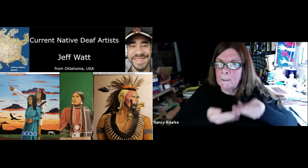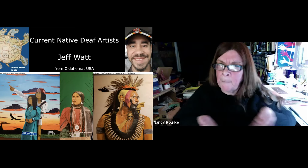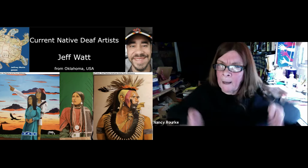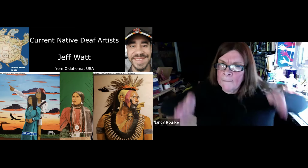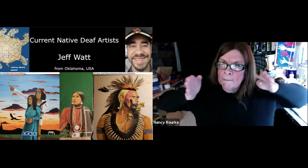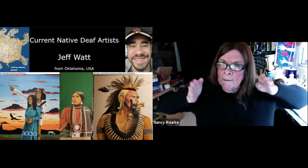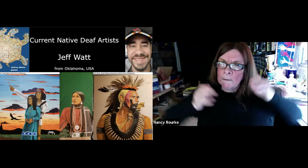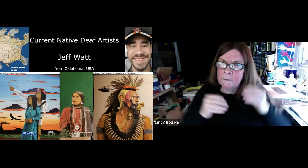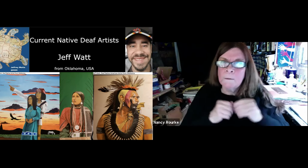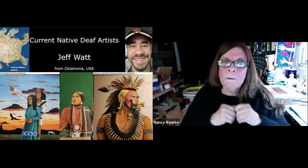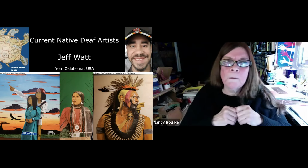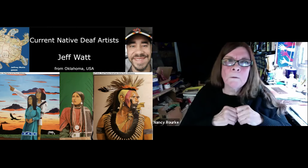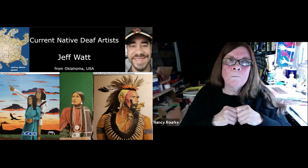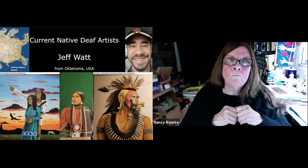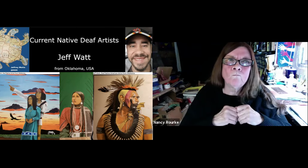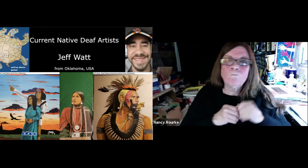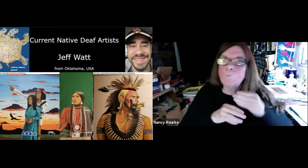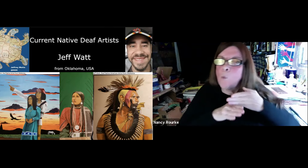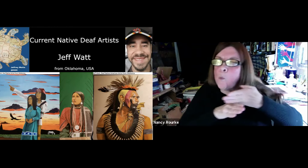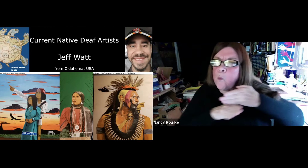as. Basket weavers.